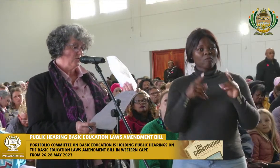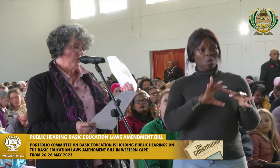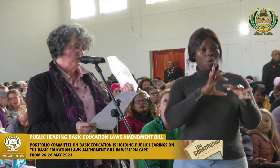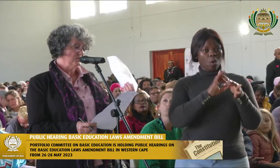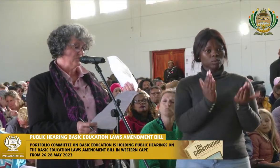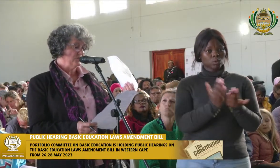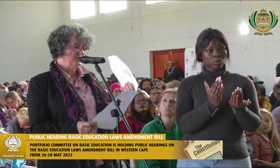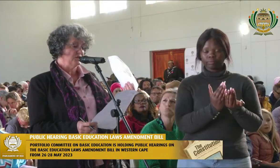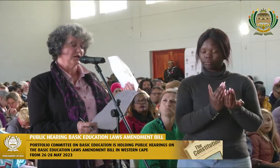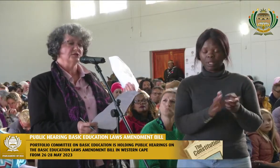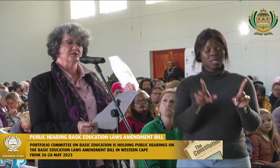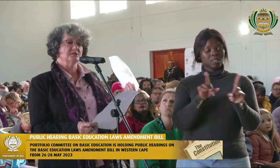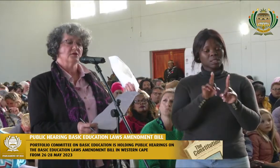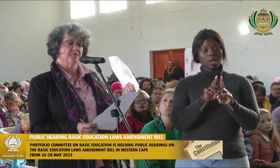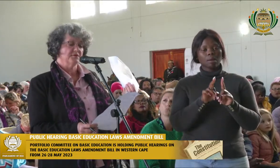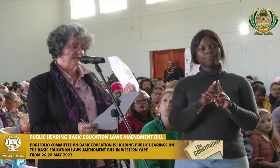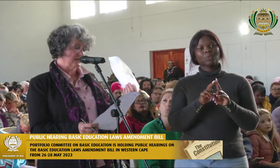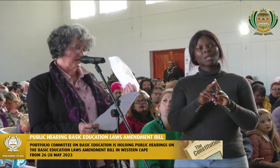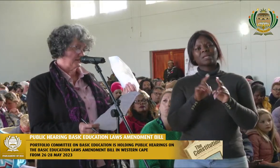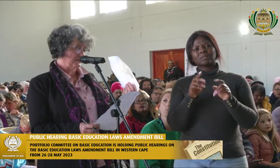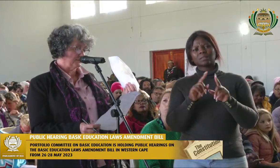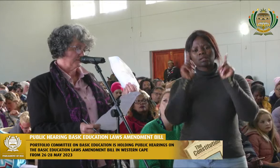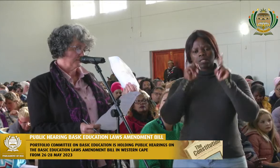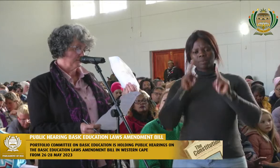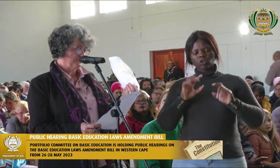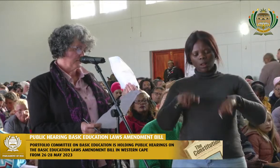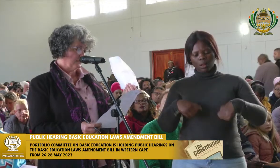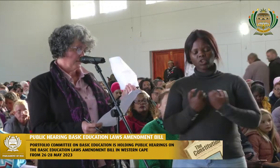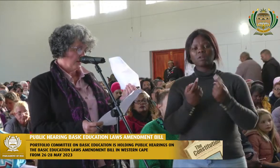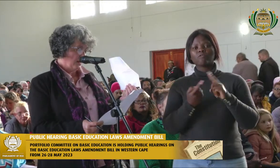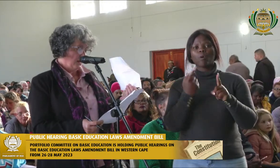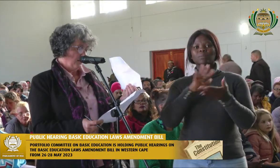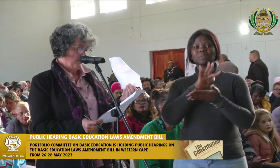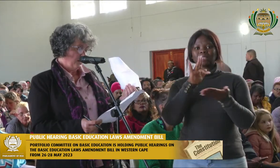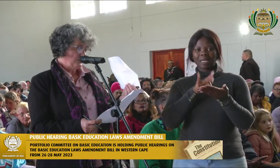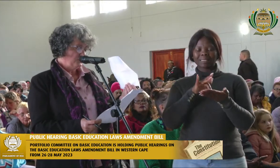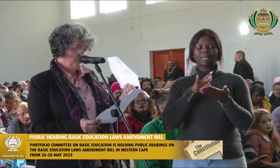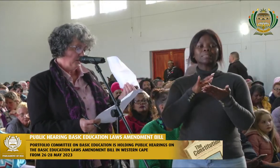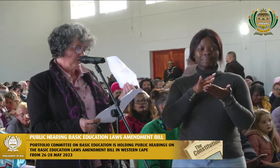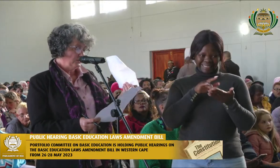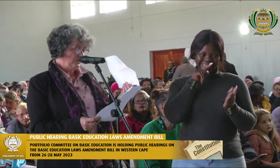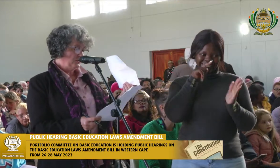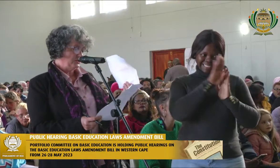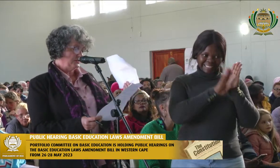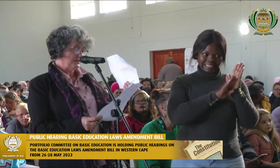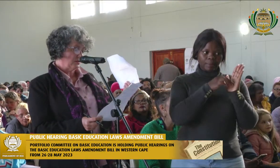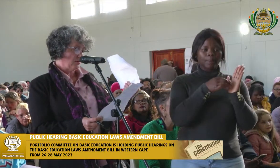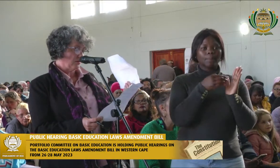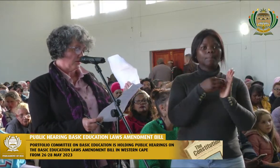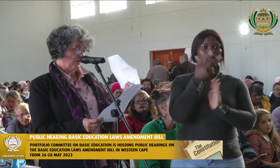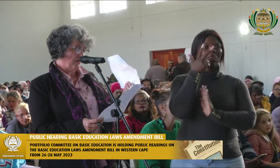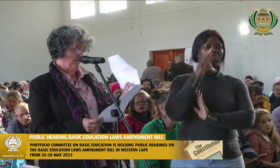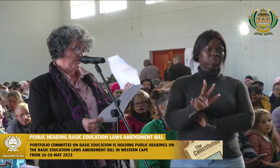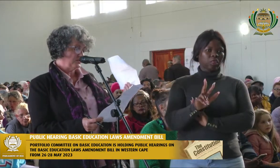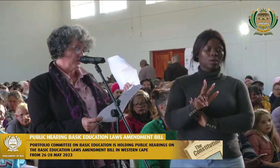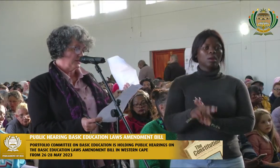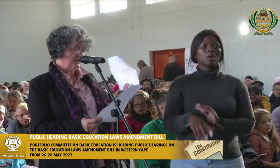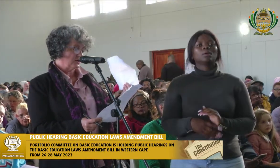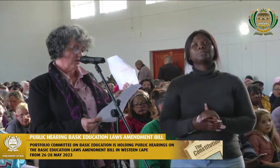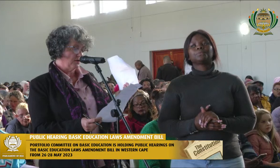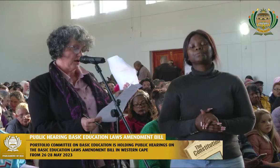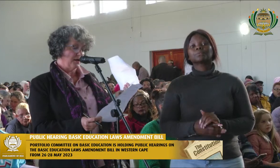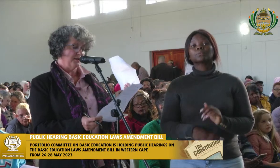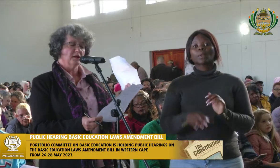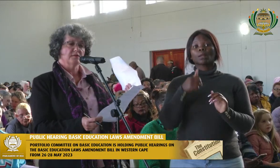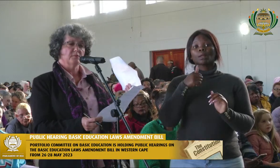and ignores unique challenges of this sector. The notable exclusions are the first one